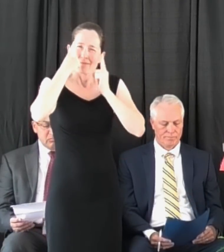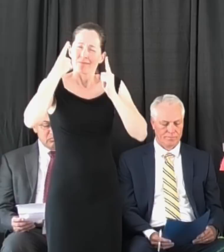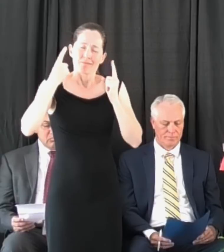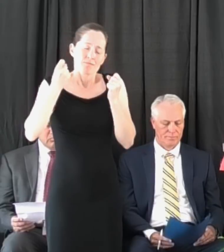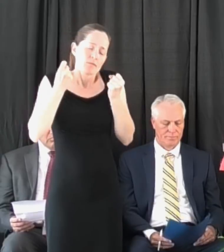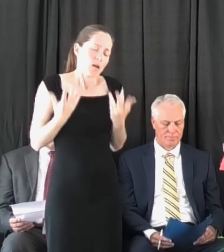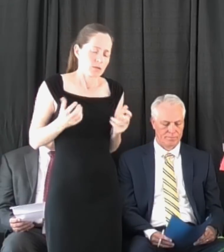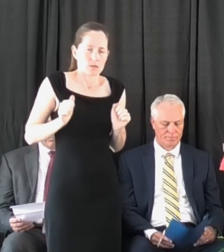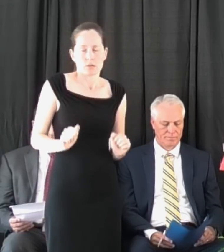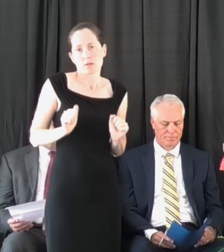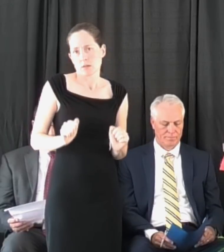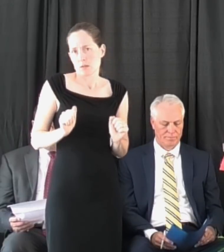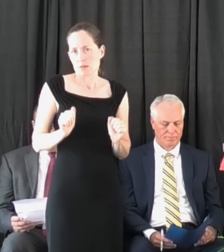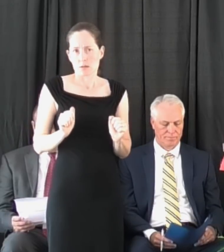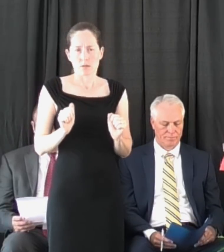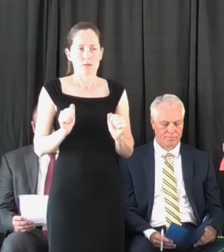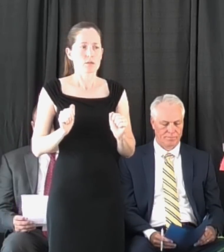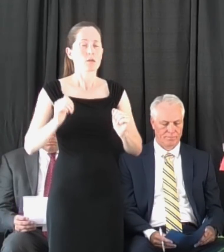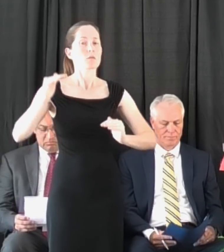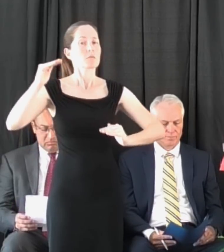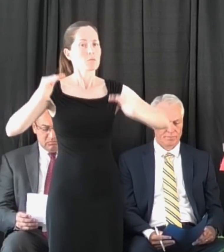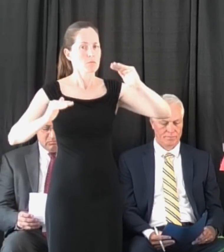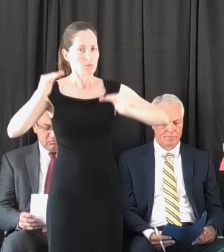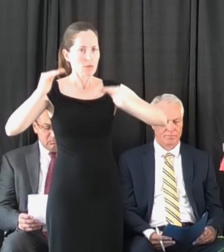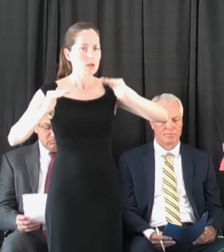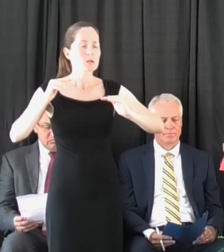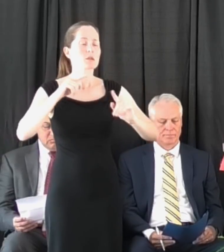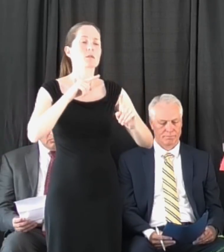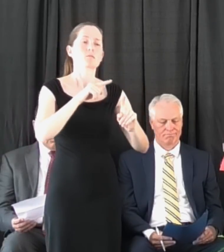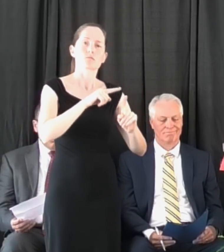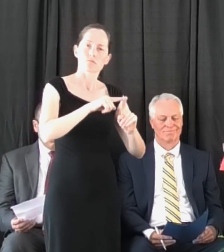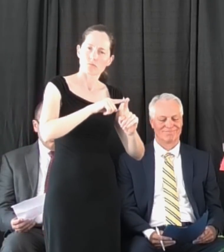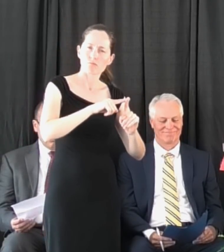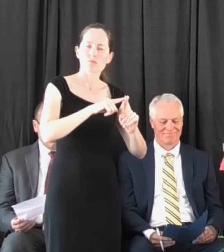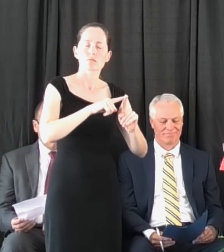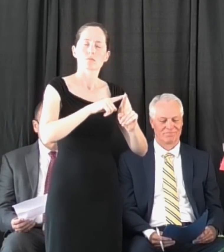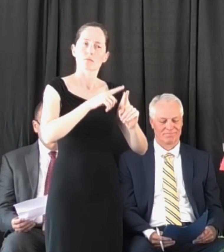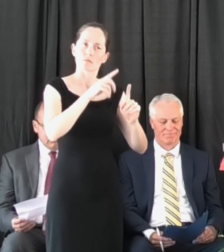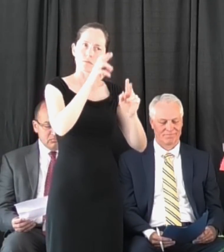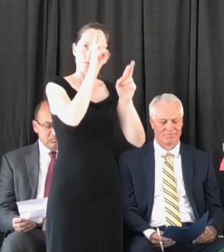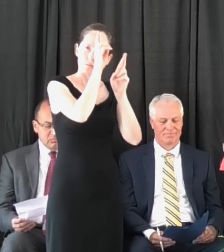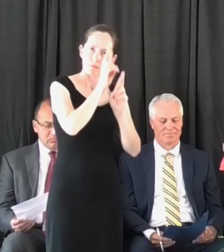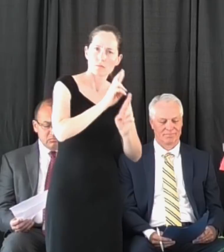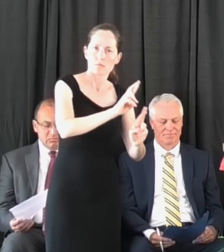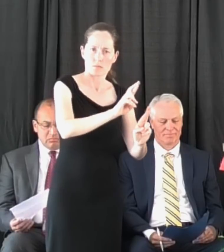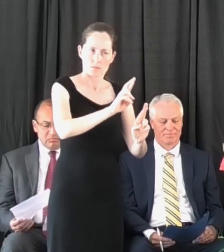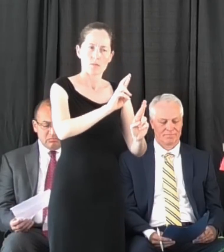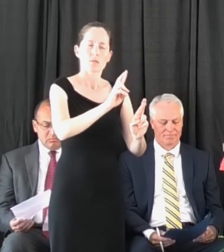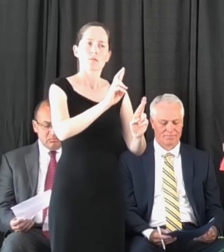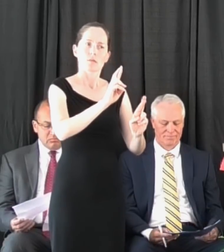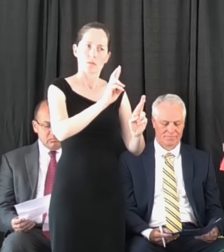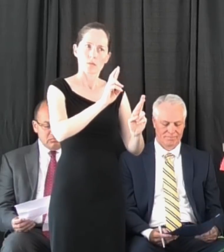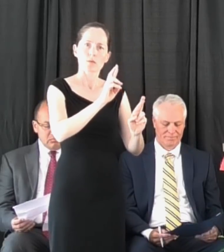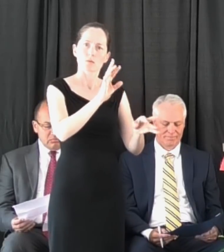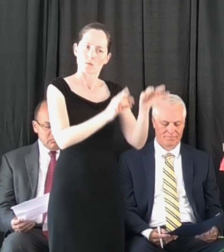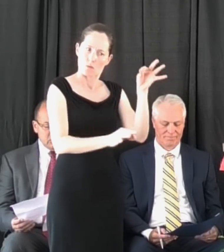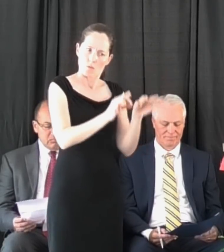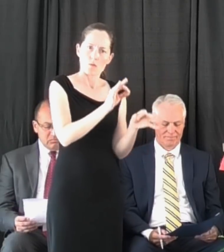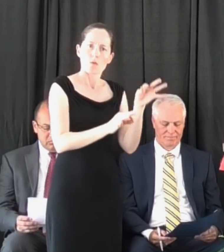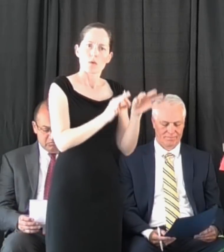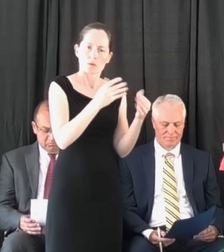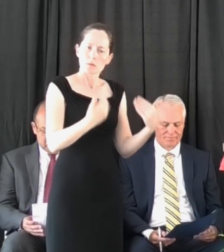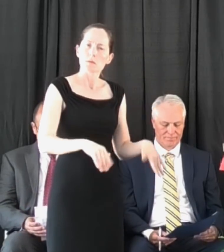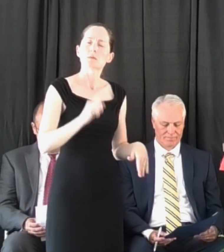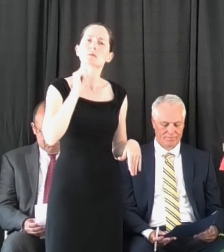consider, balancing dignity and the gravitas of the matters that we attend to in the courts, keeping in mind